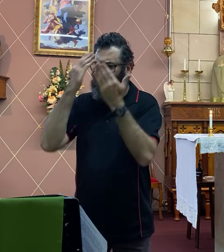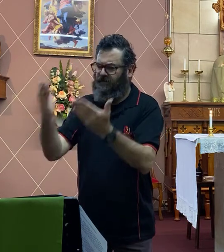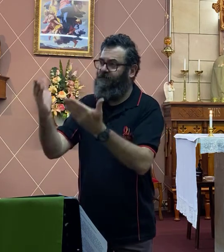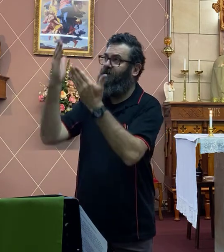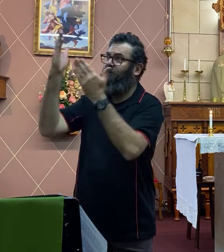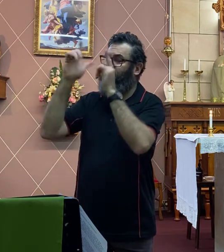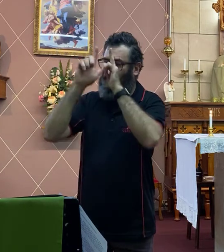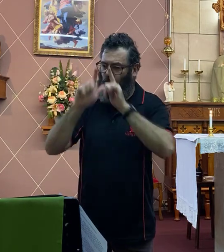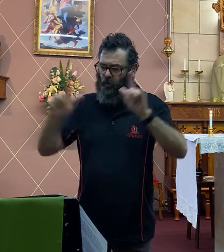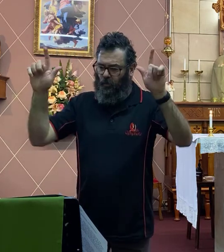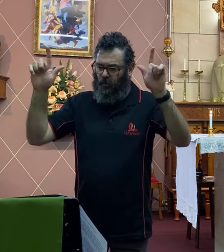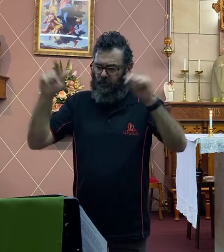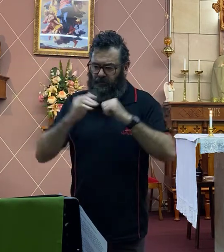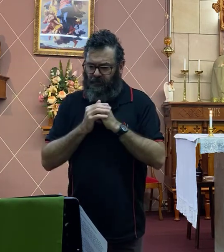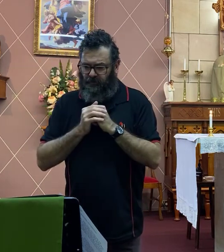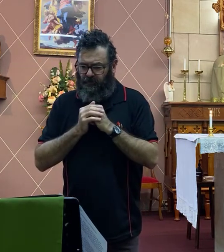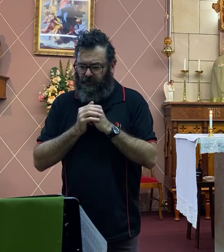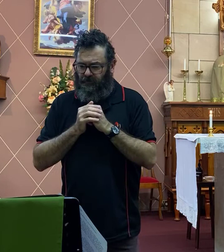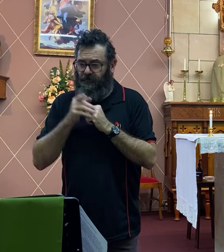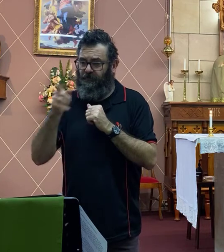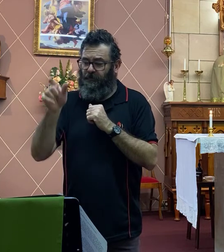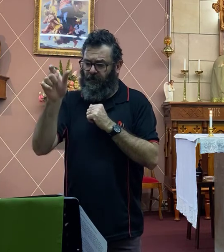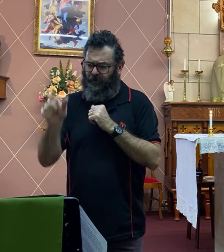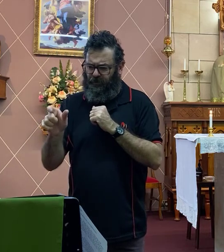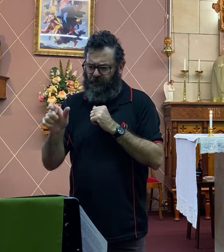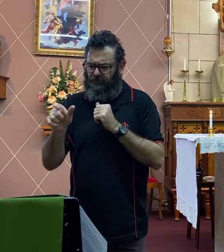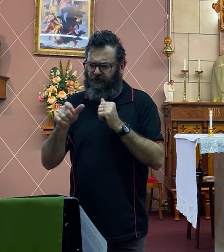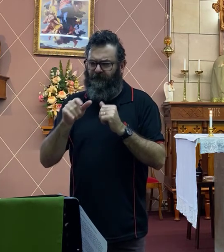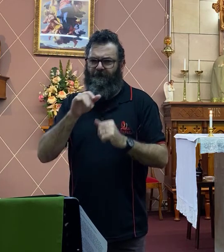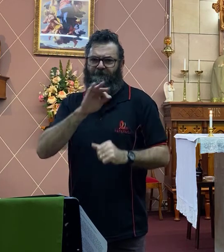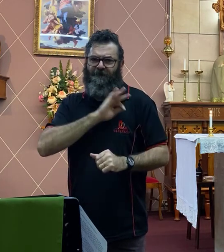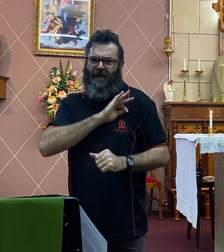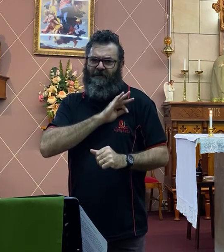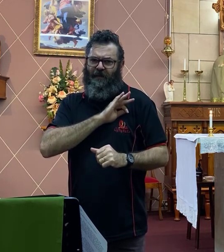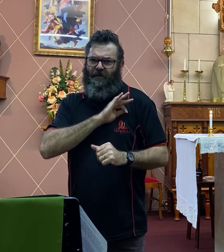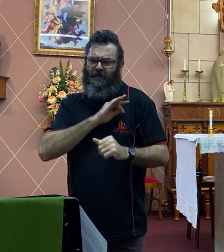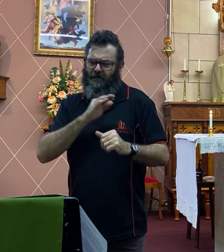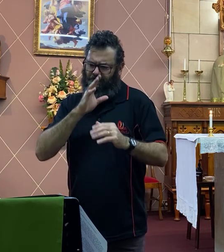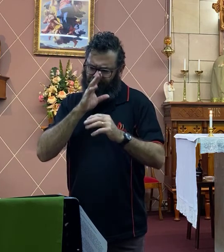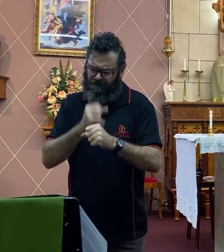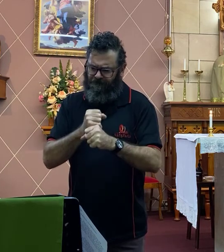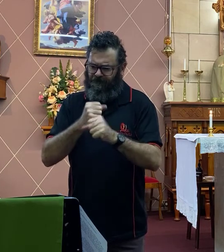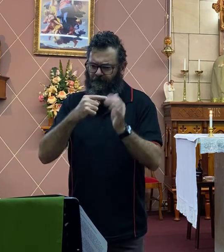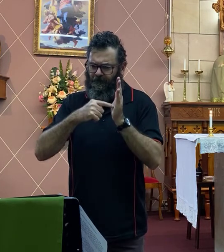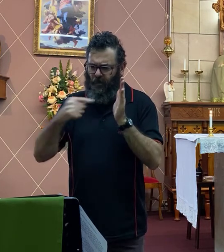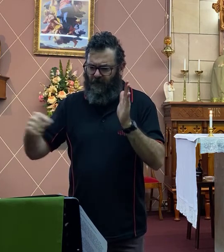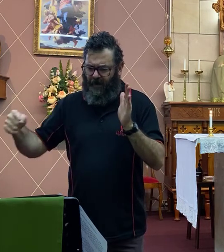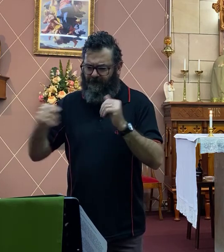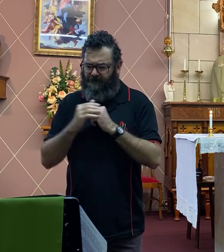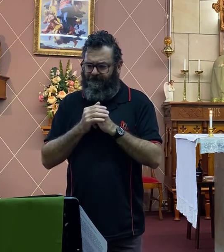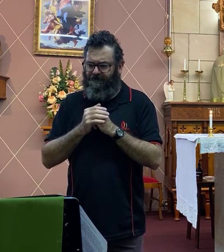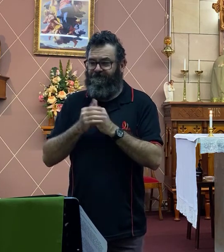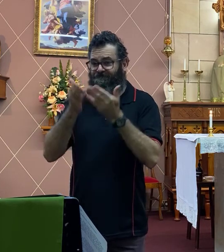honours and respects the Lord? A person that is faithful forever?